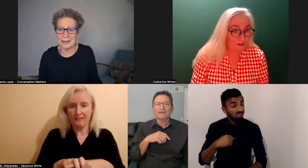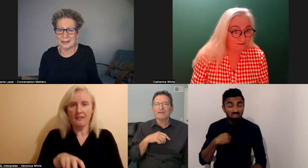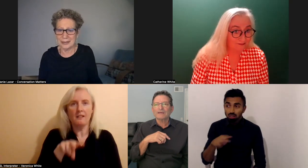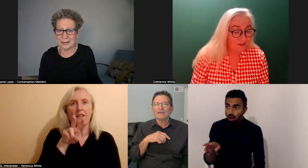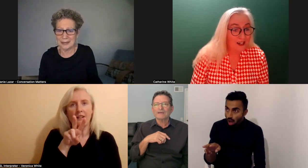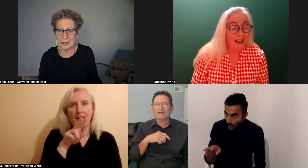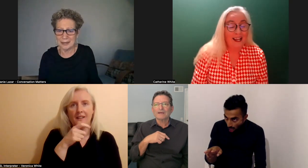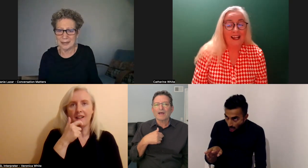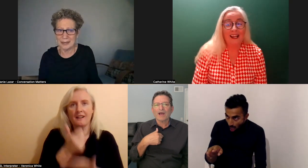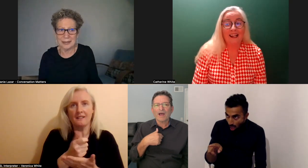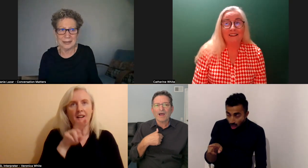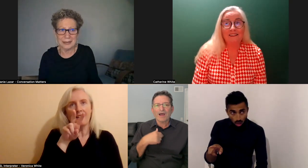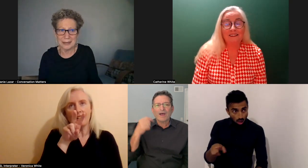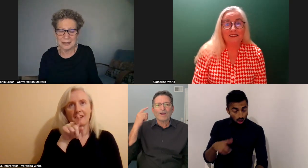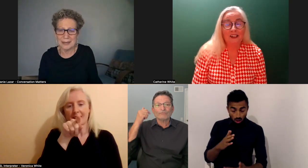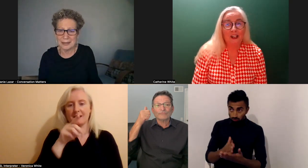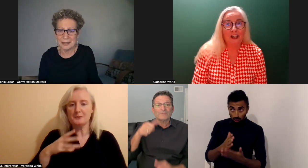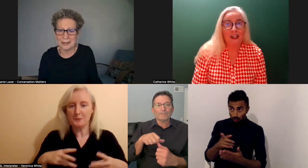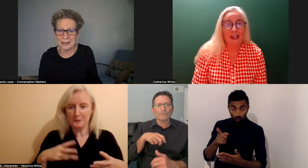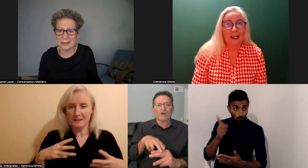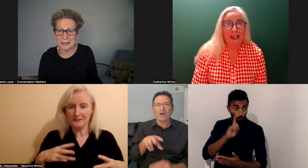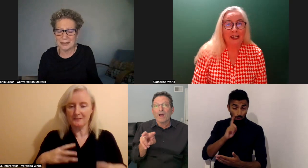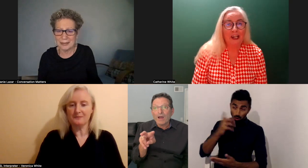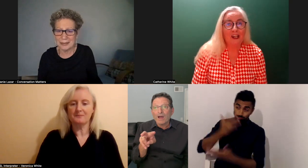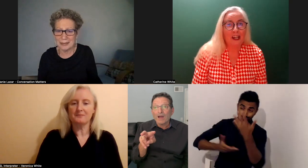this woman. And